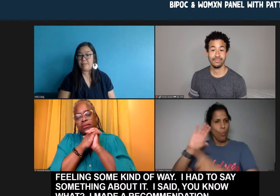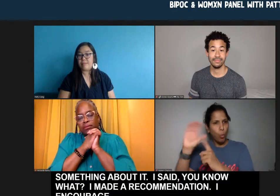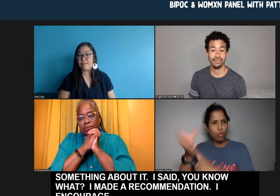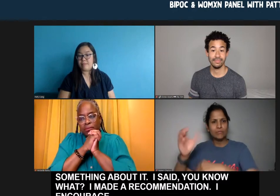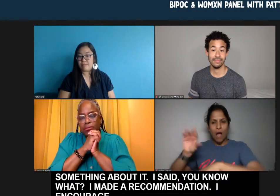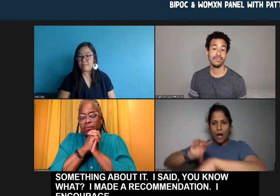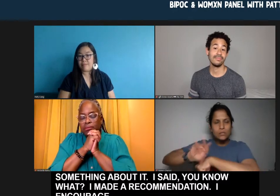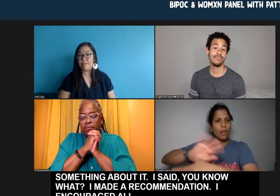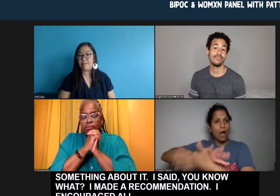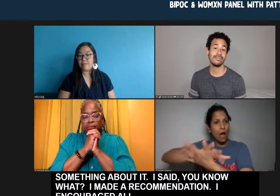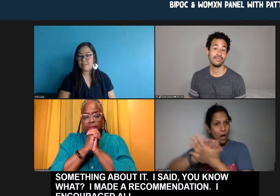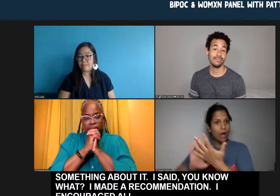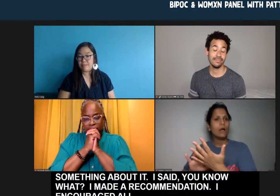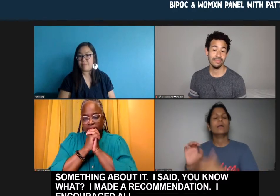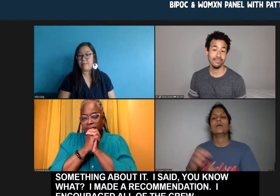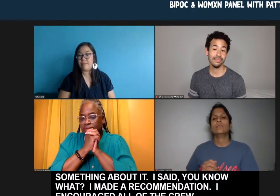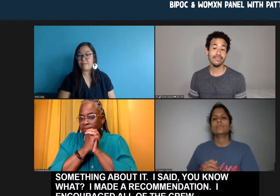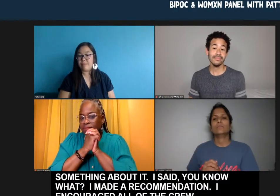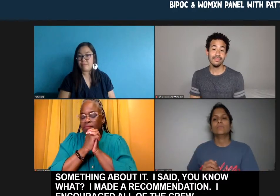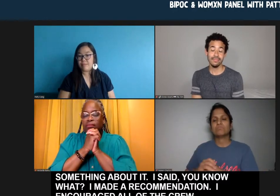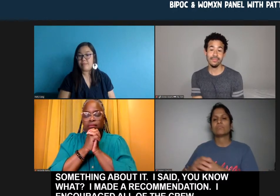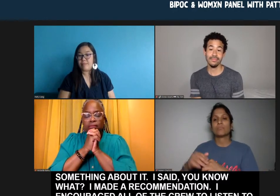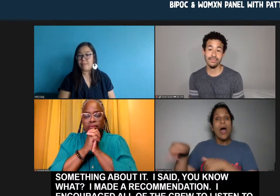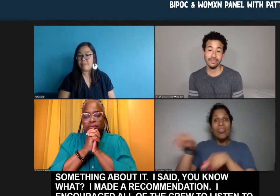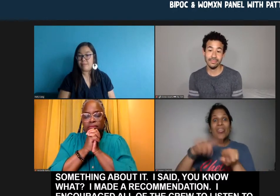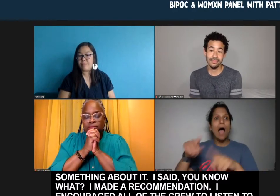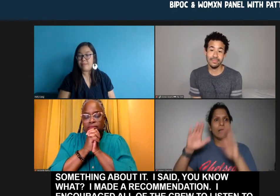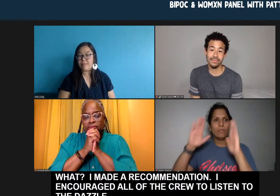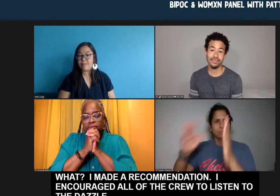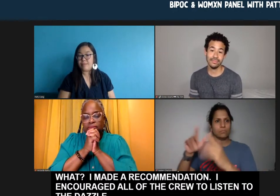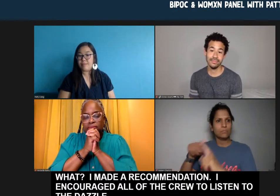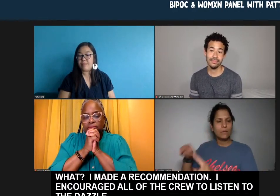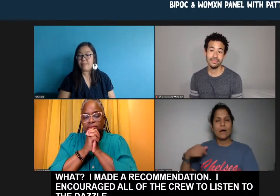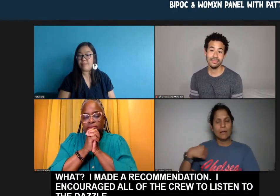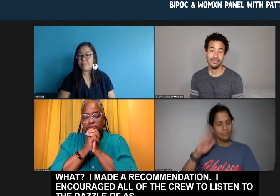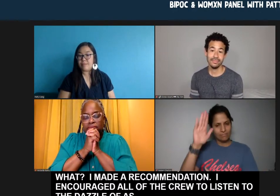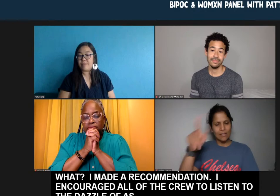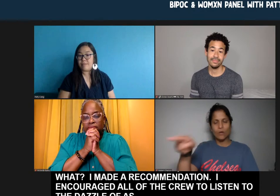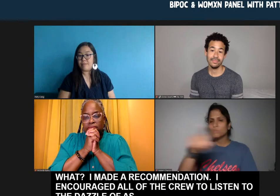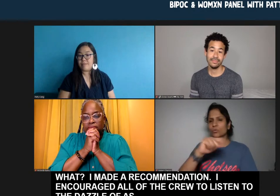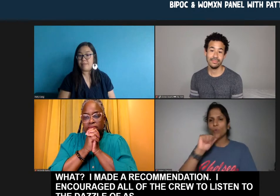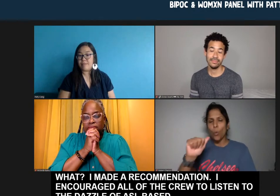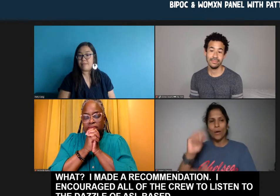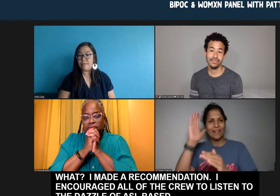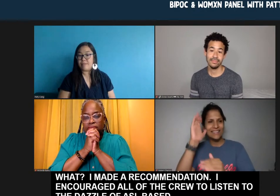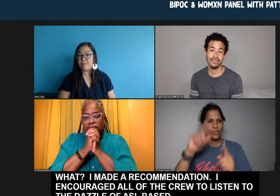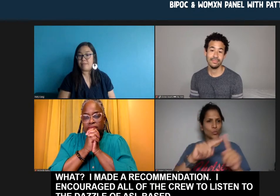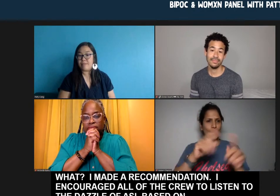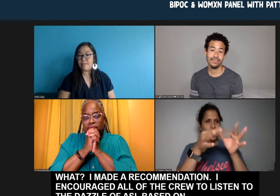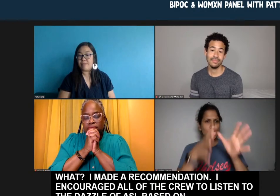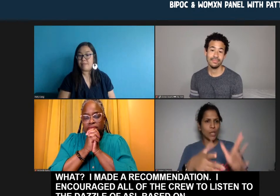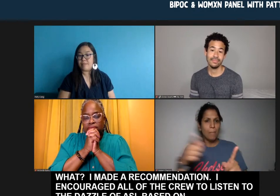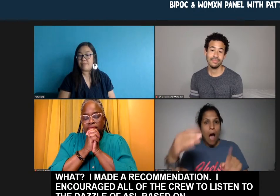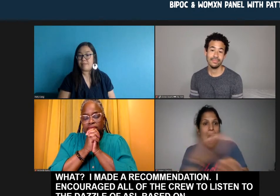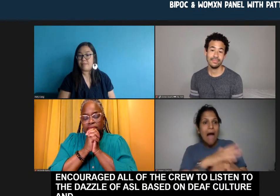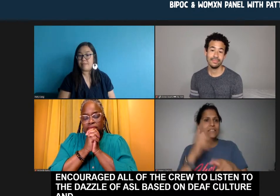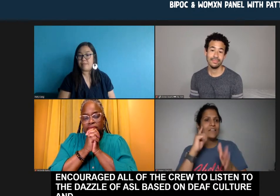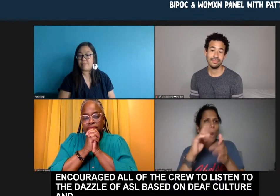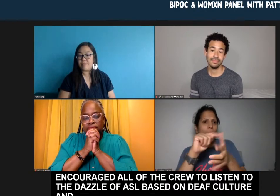ASL, based on the feedback regarding deaf culture and linguistics and everything, and the crew listened. And I